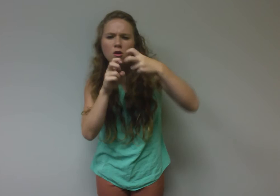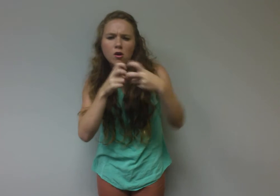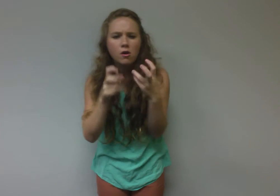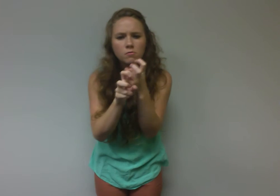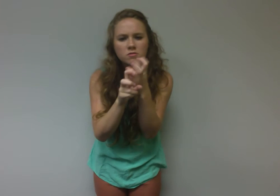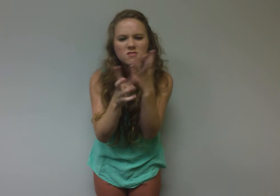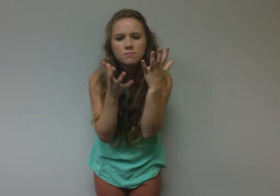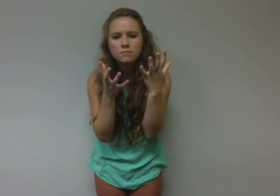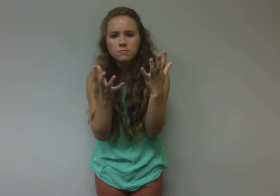plus 9.